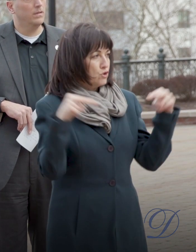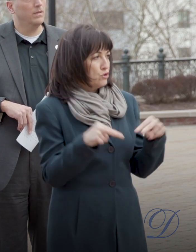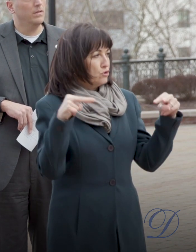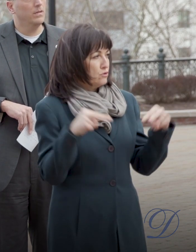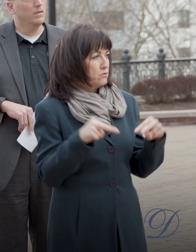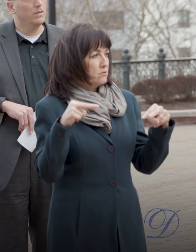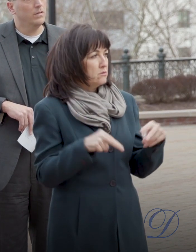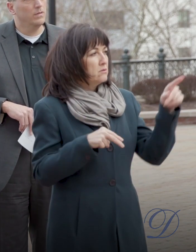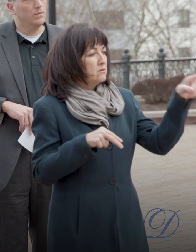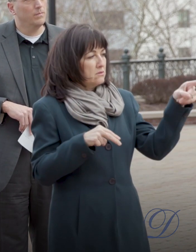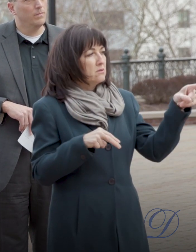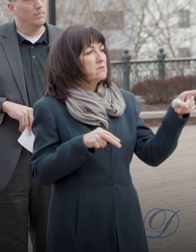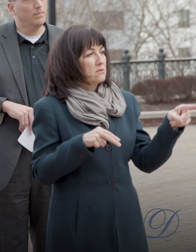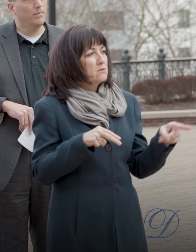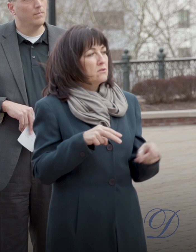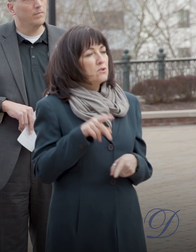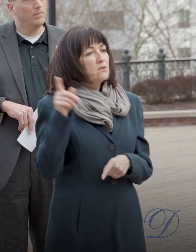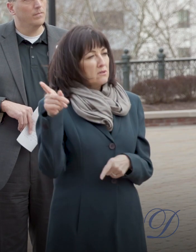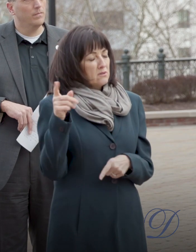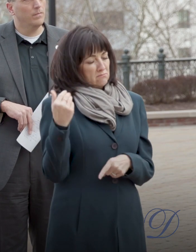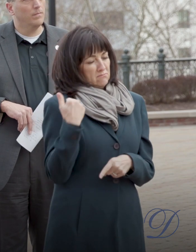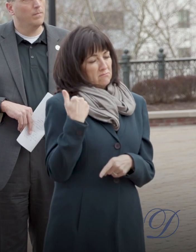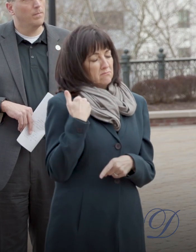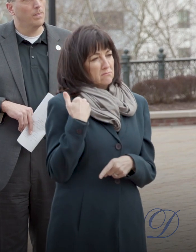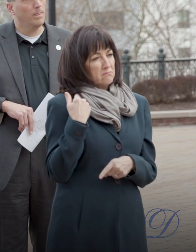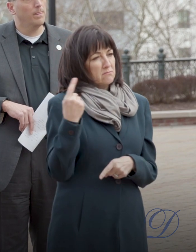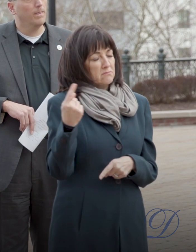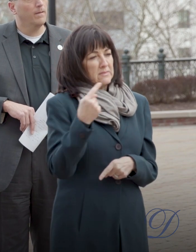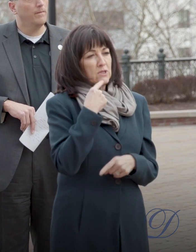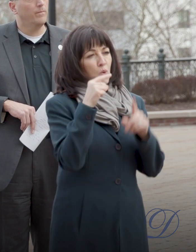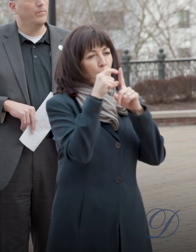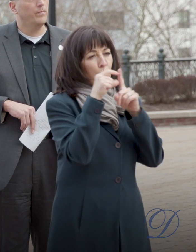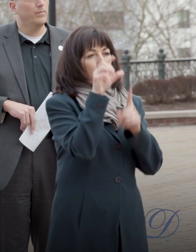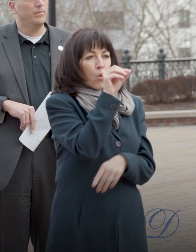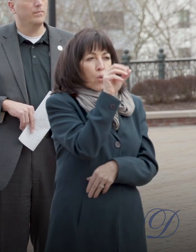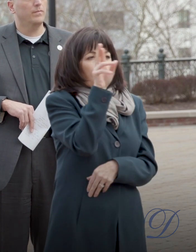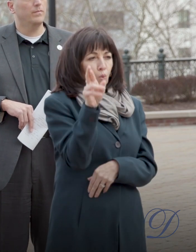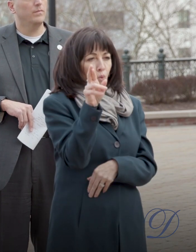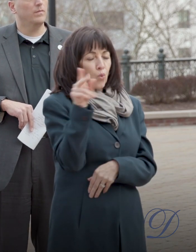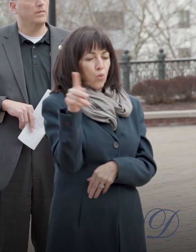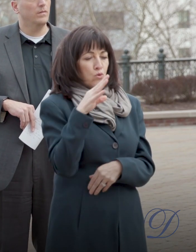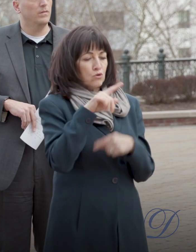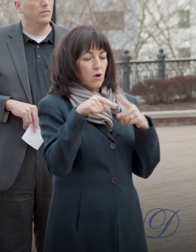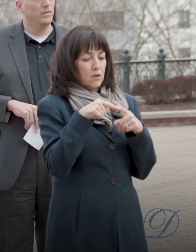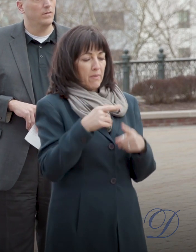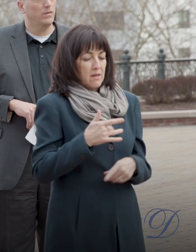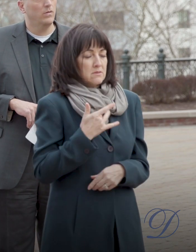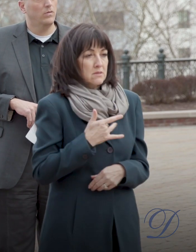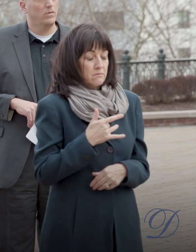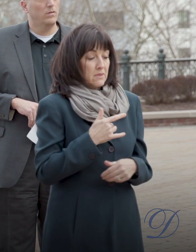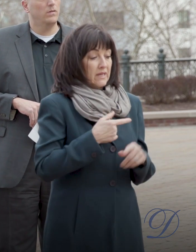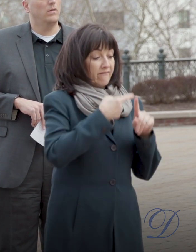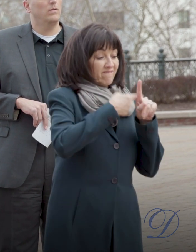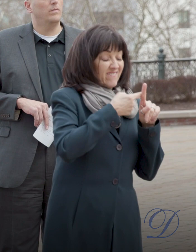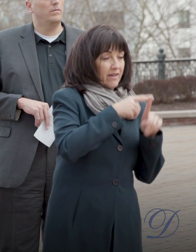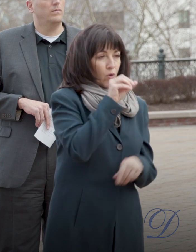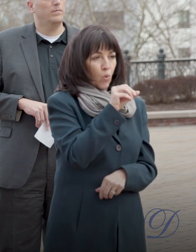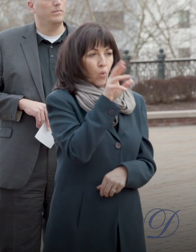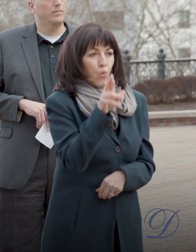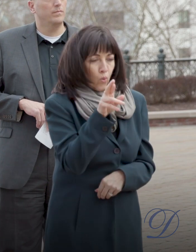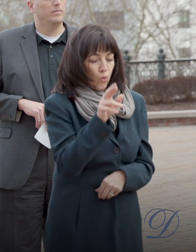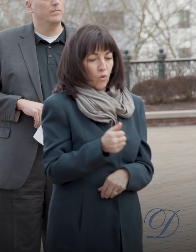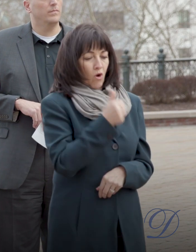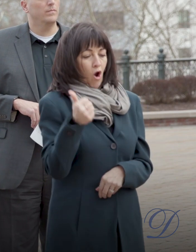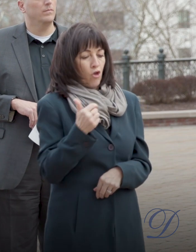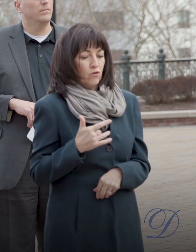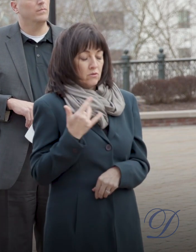about symptoms? Earlier you used the word "or" when talking about the symptoms. So you said if you have a fever or other